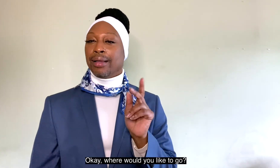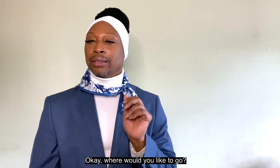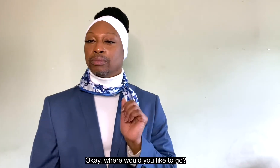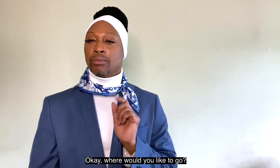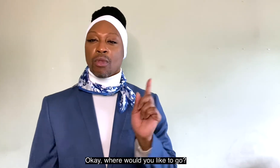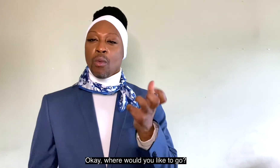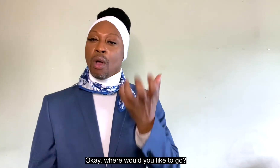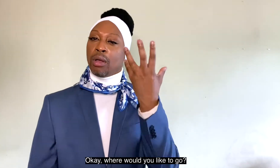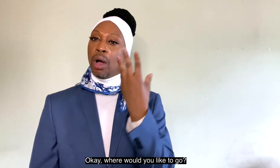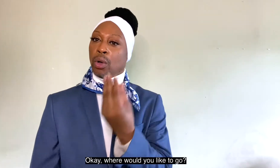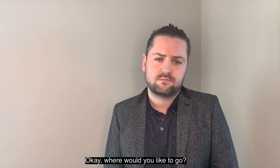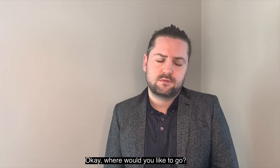Where would you like to go?